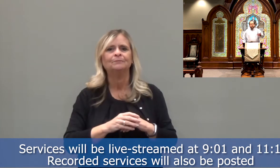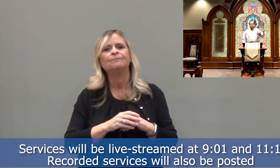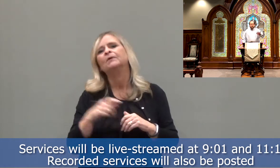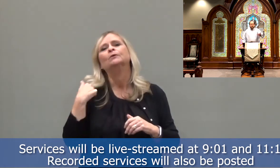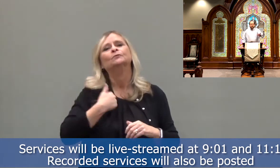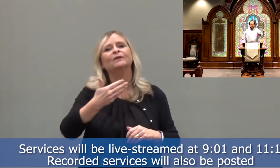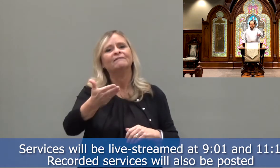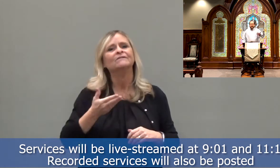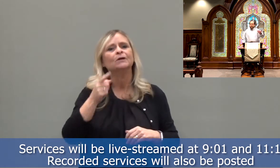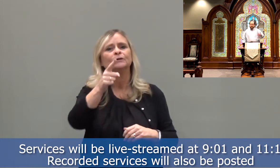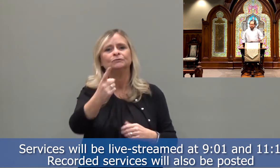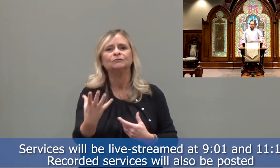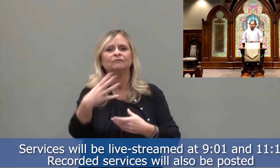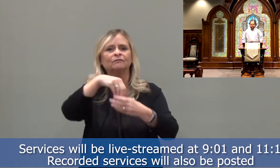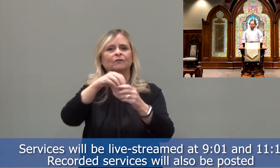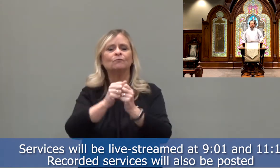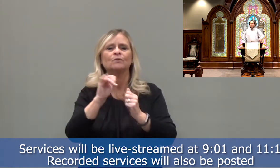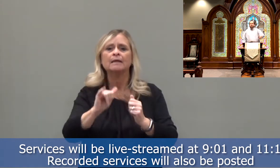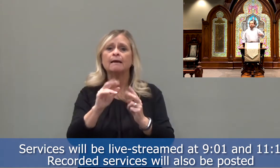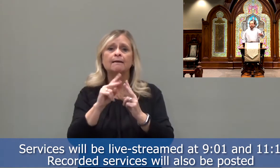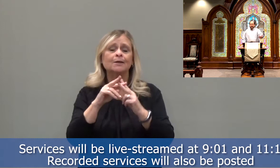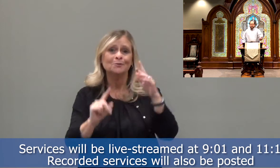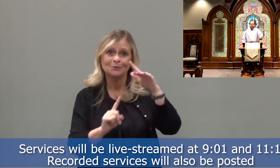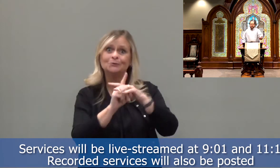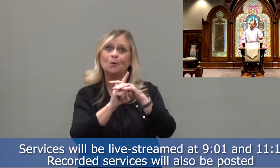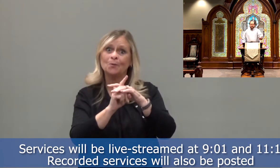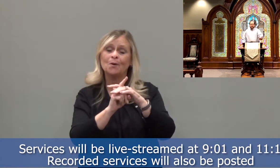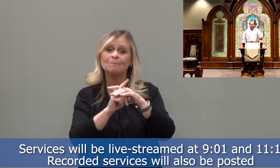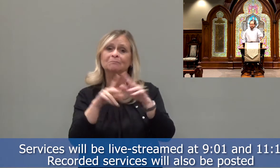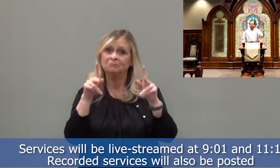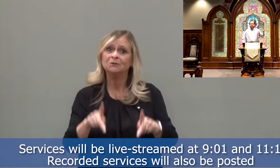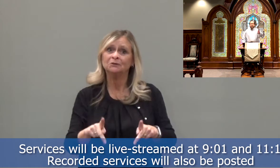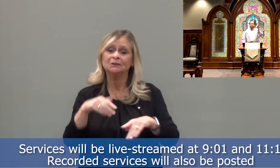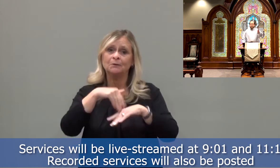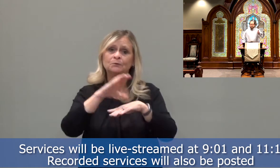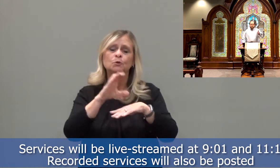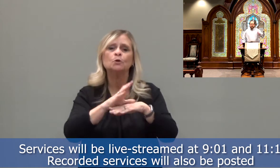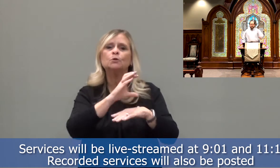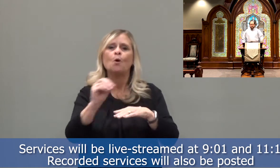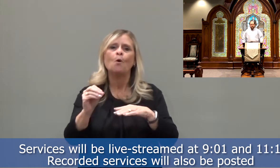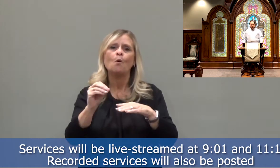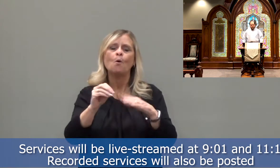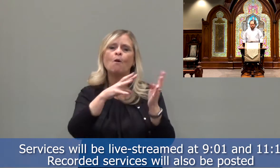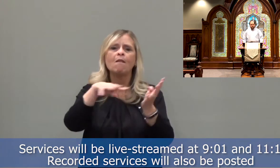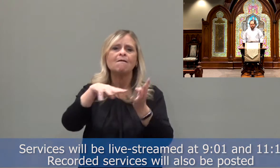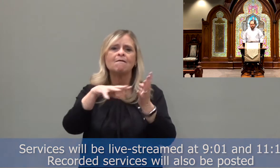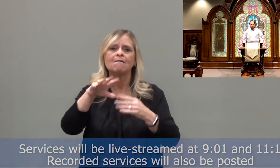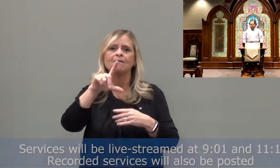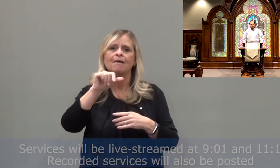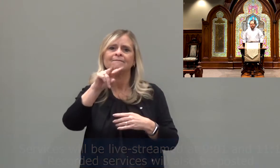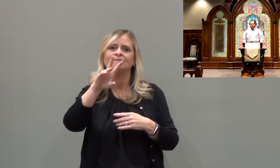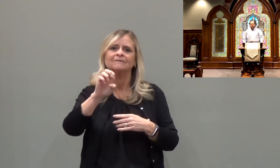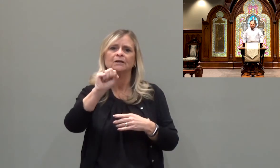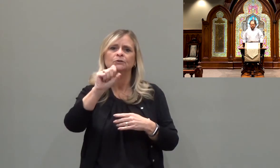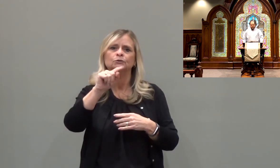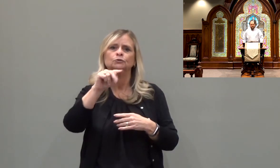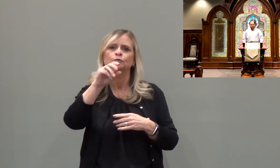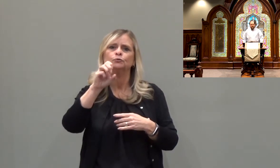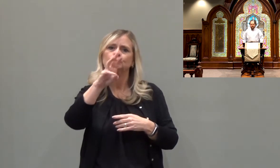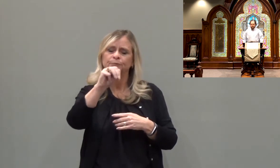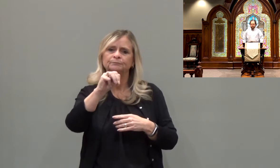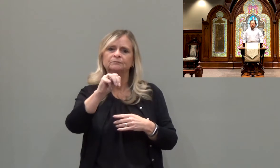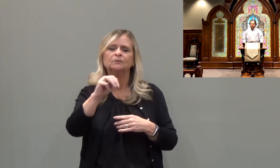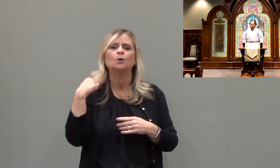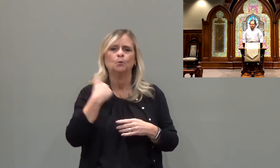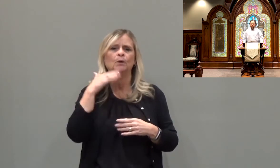invite you to be part of that either in person or live streaming on Facebook, and there will be more communication you'll see in the days